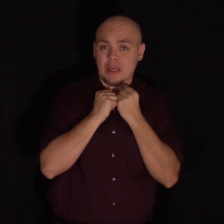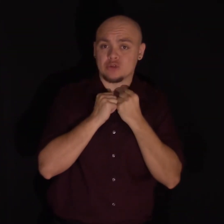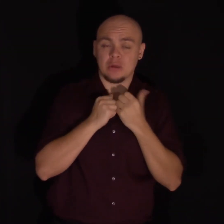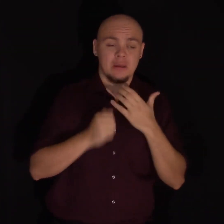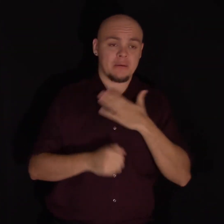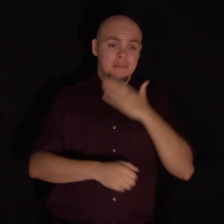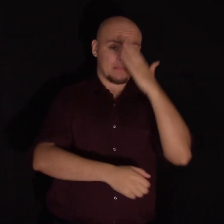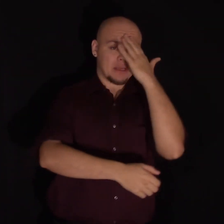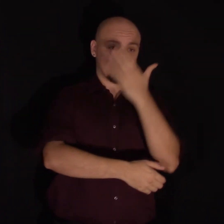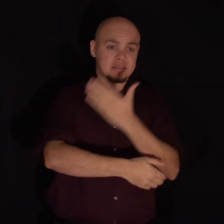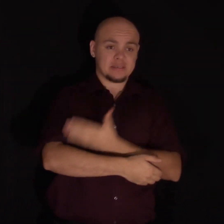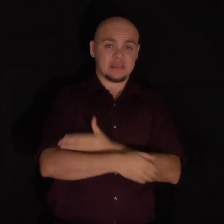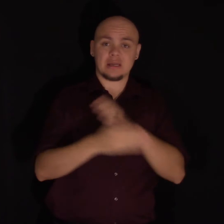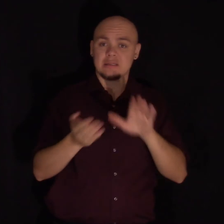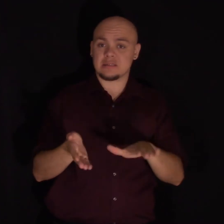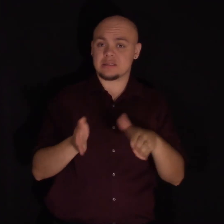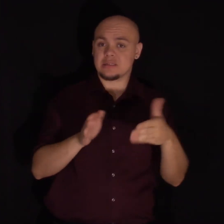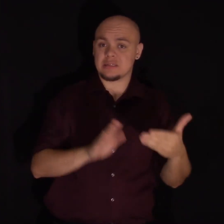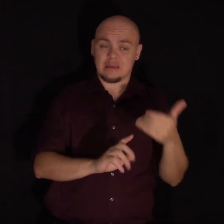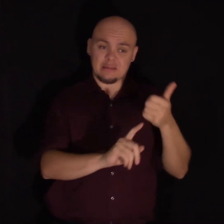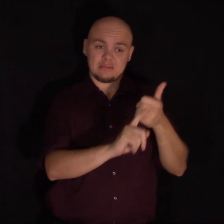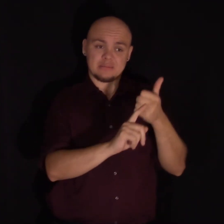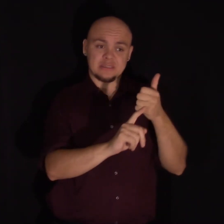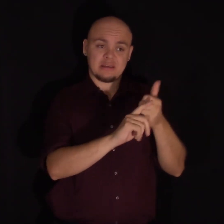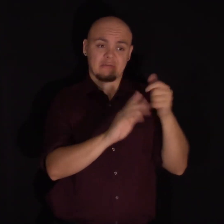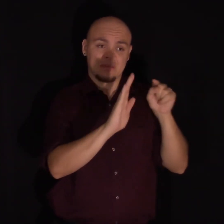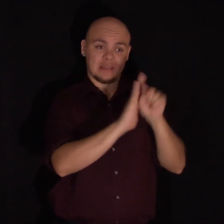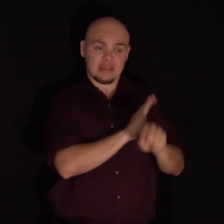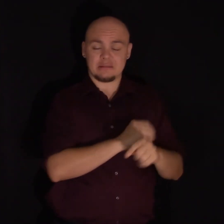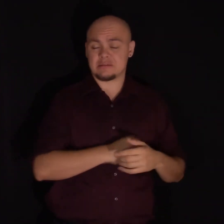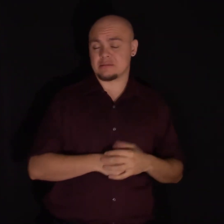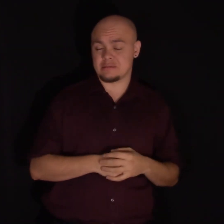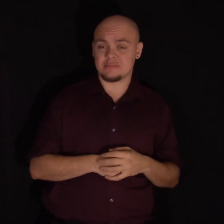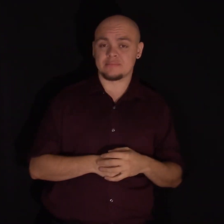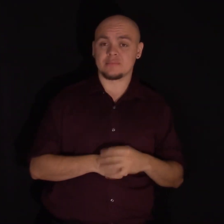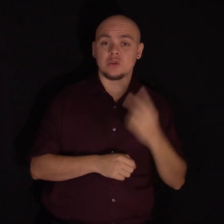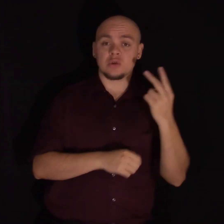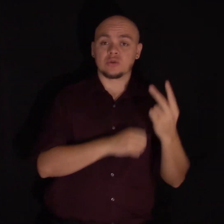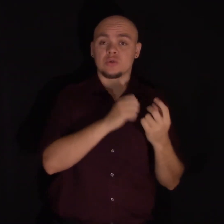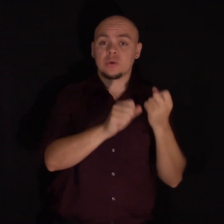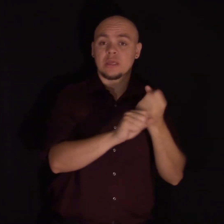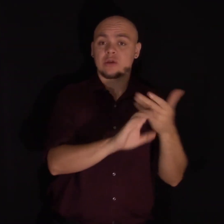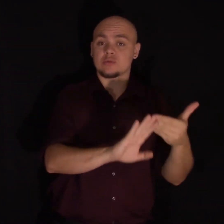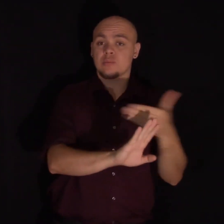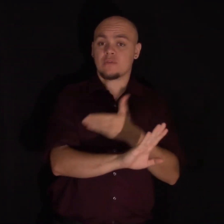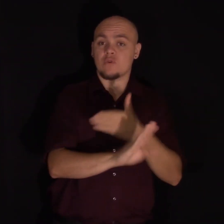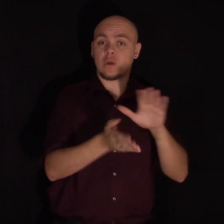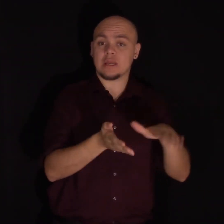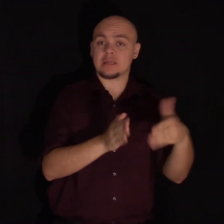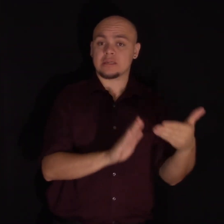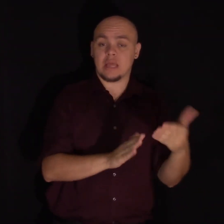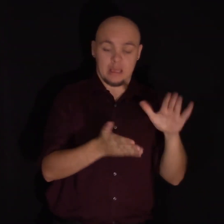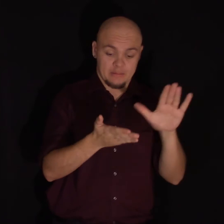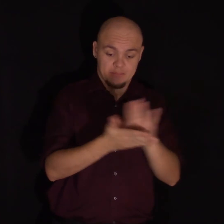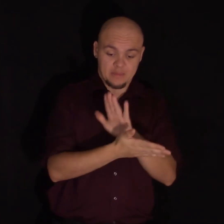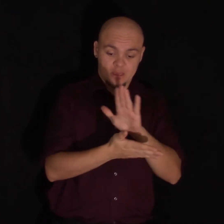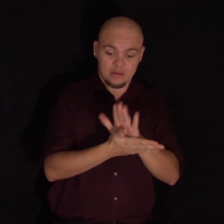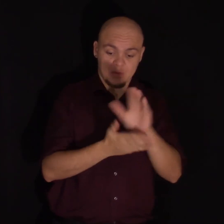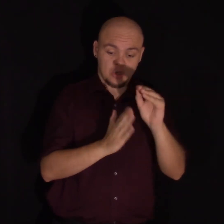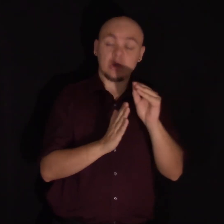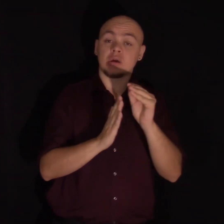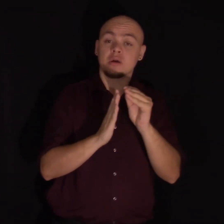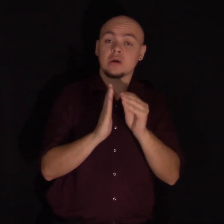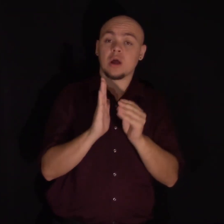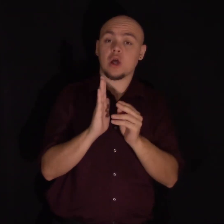my son's death as a suicide. 2 years before he died, he wrote on a piece of paper in a notebook that he